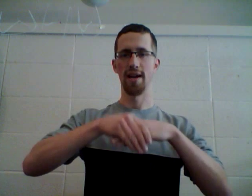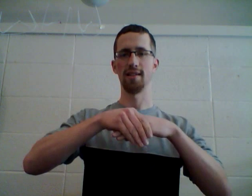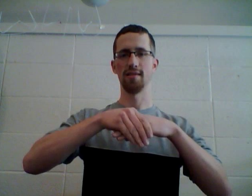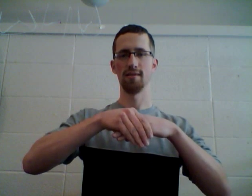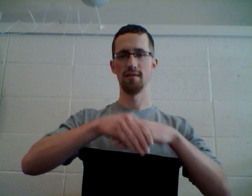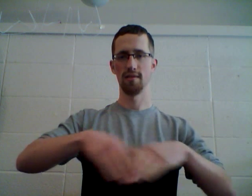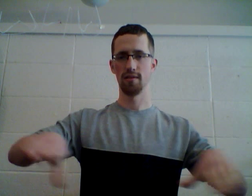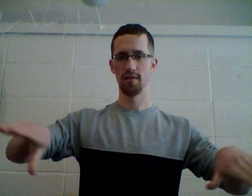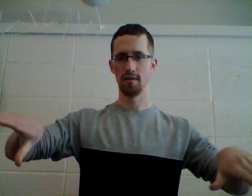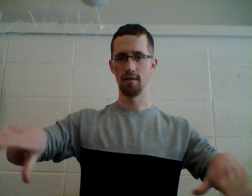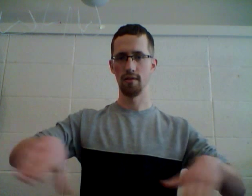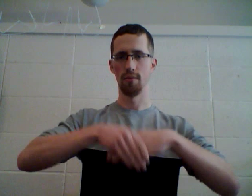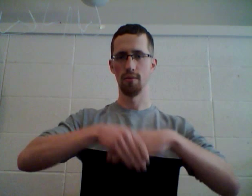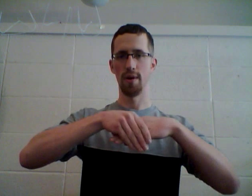Wedding. Wedding.